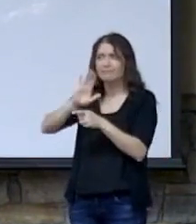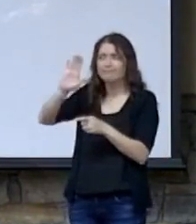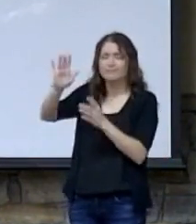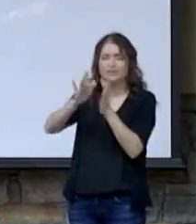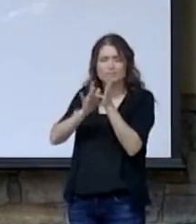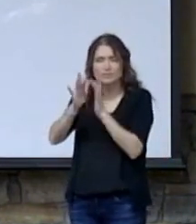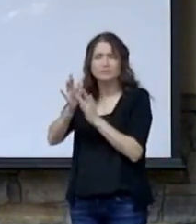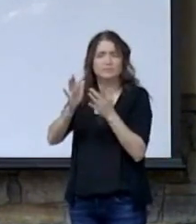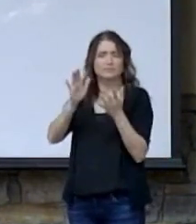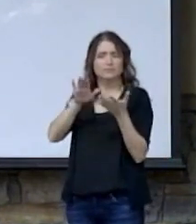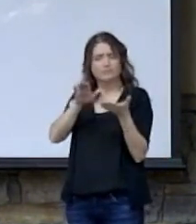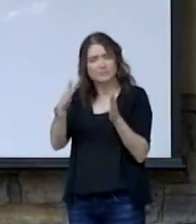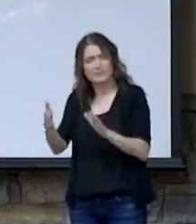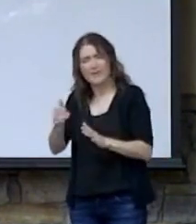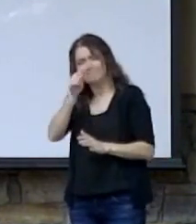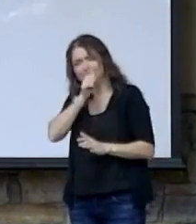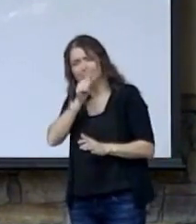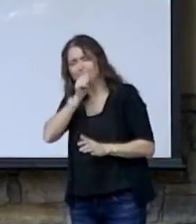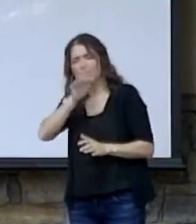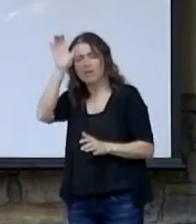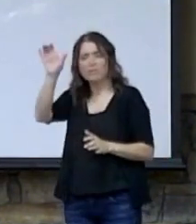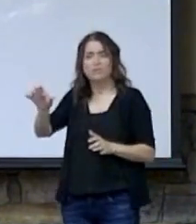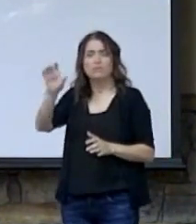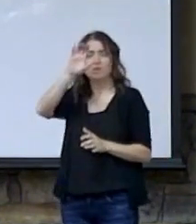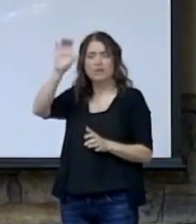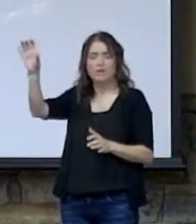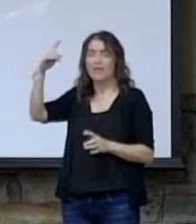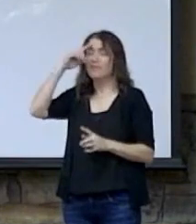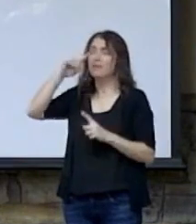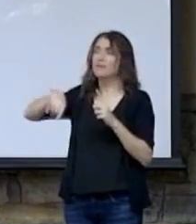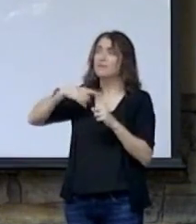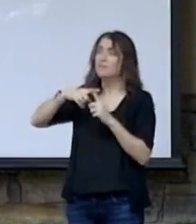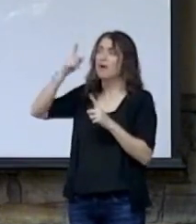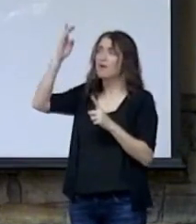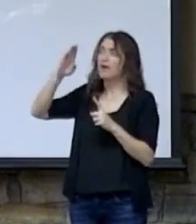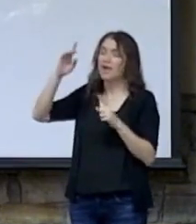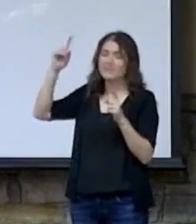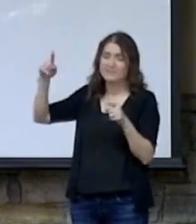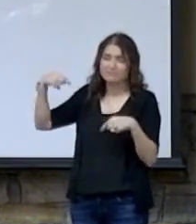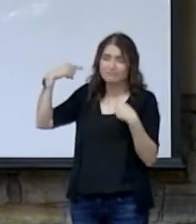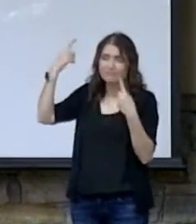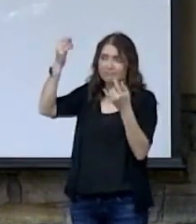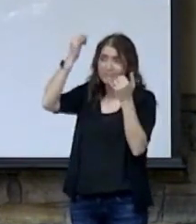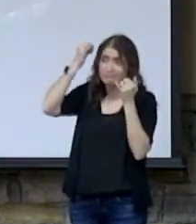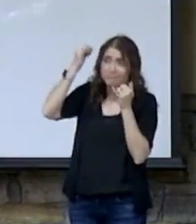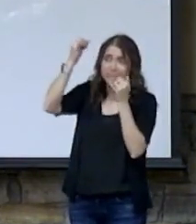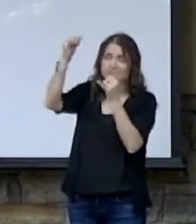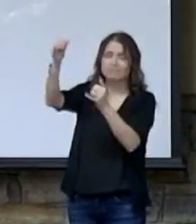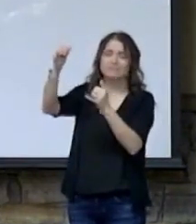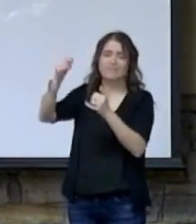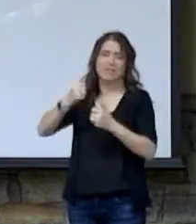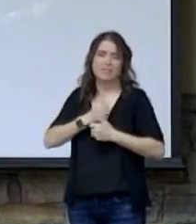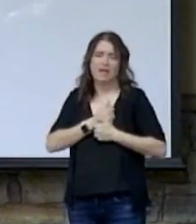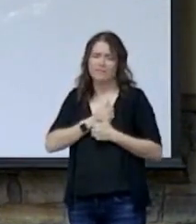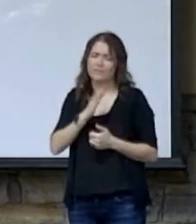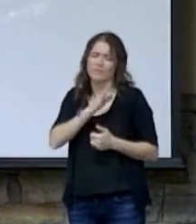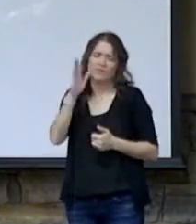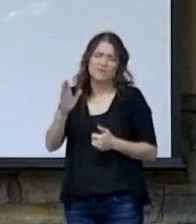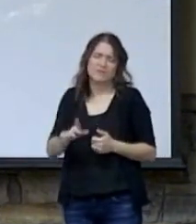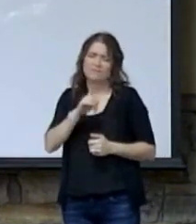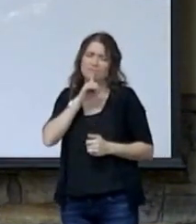cross. We think about God's everlasting love. We will never be able to truly comprehend the